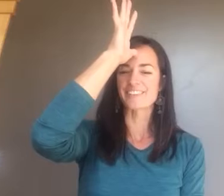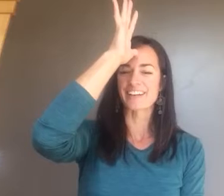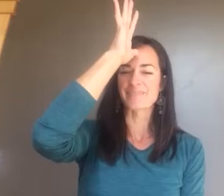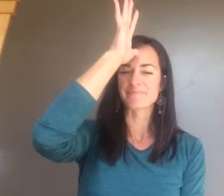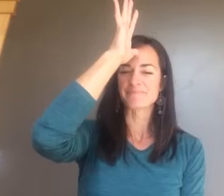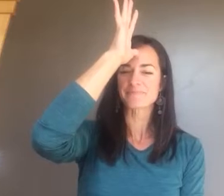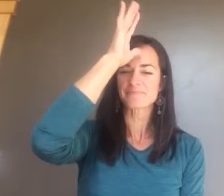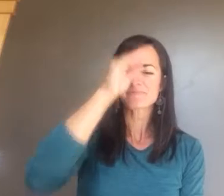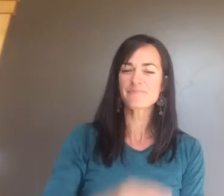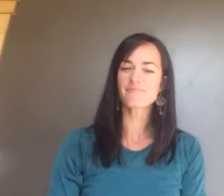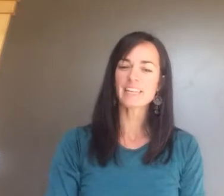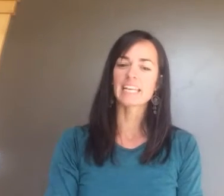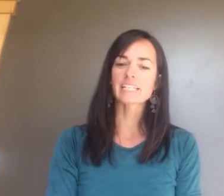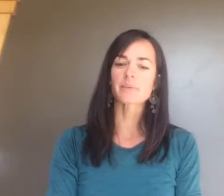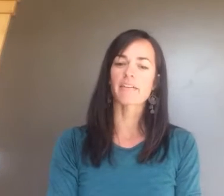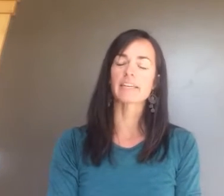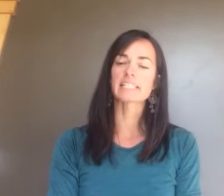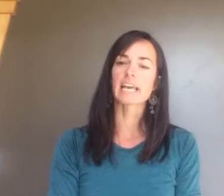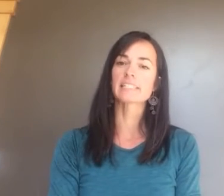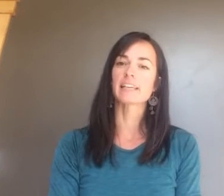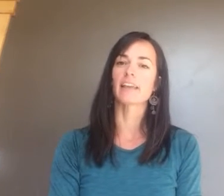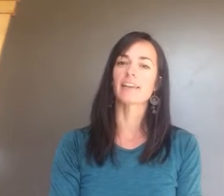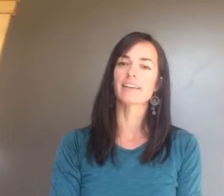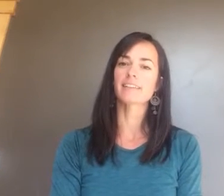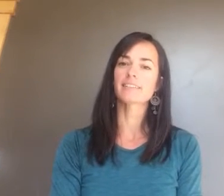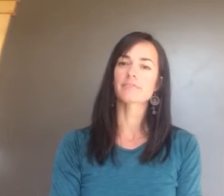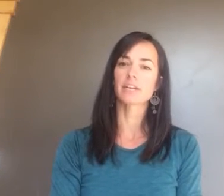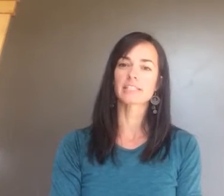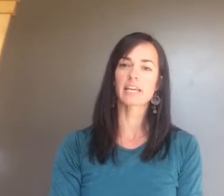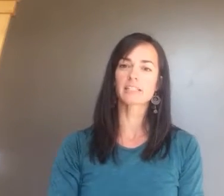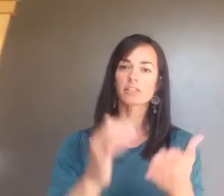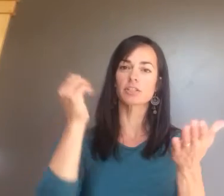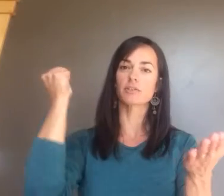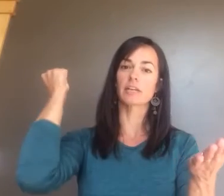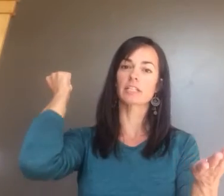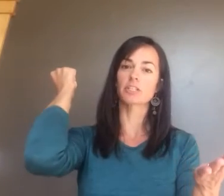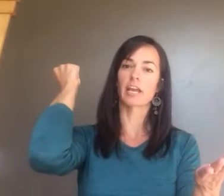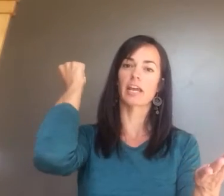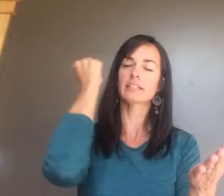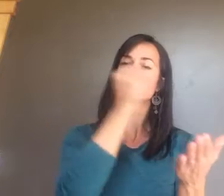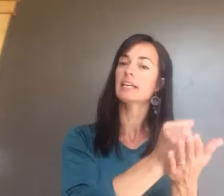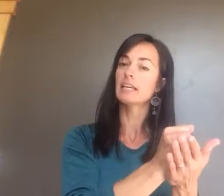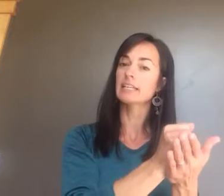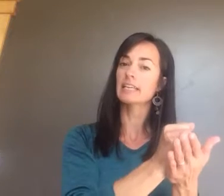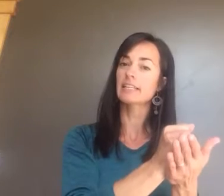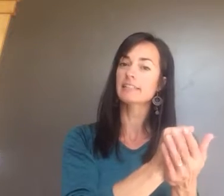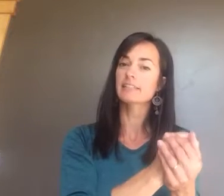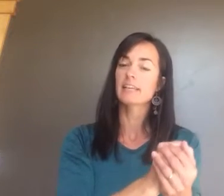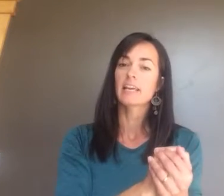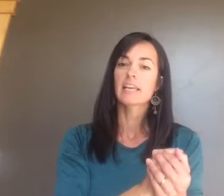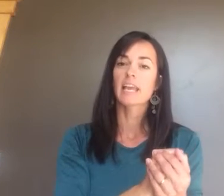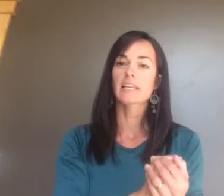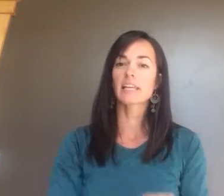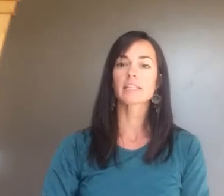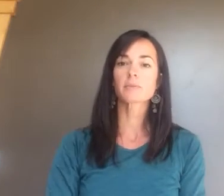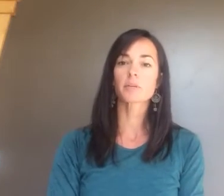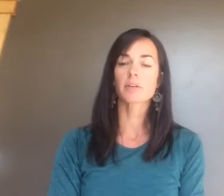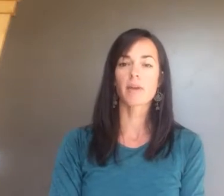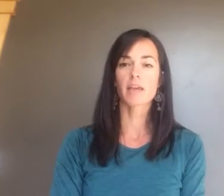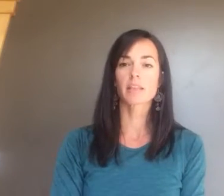Israel. Next we have Hittites and Canaanites. For Hittites, you're just going to hit your hand, Hittites. Canaanites, we're going to make the